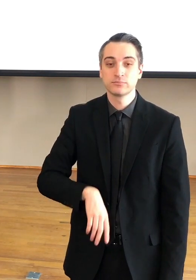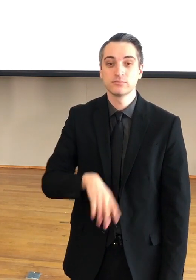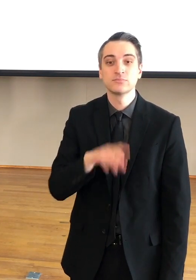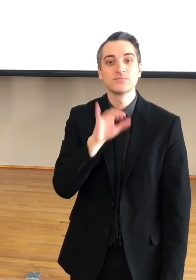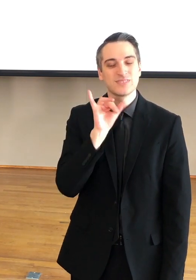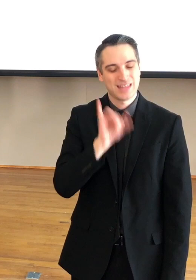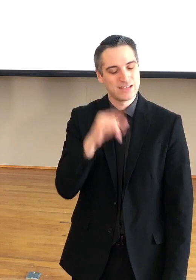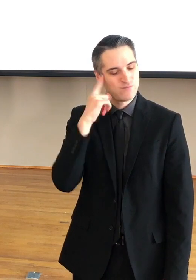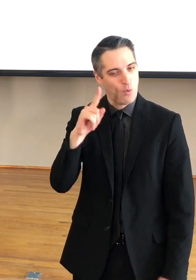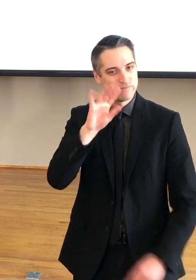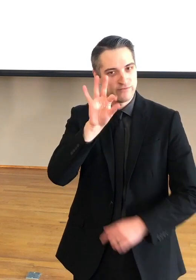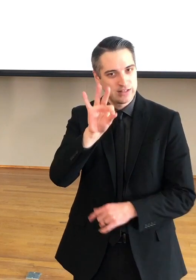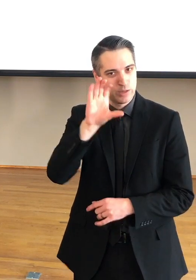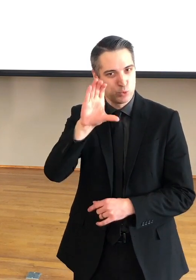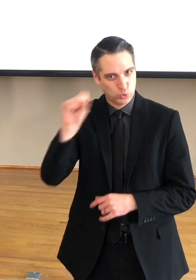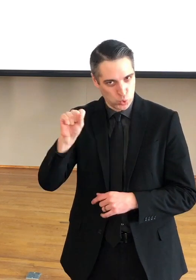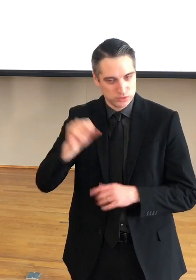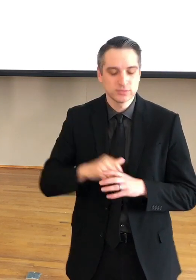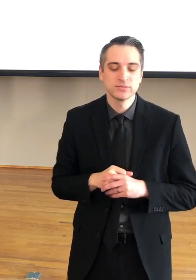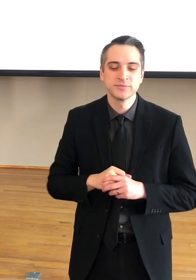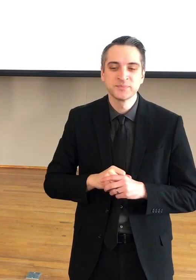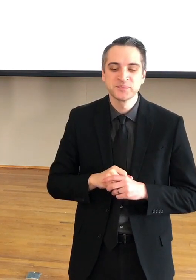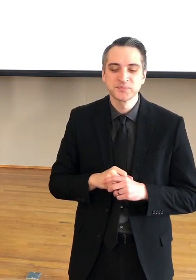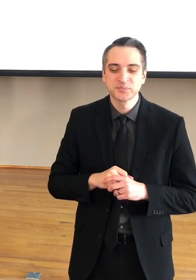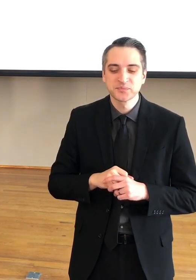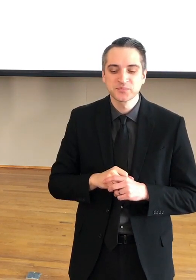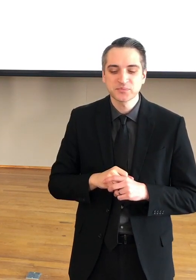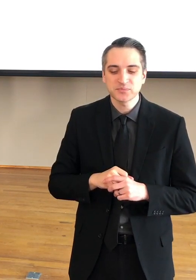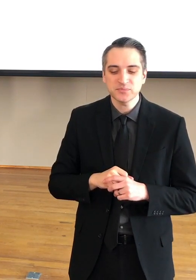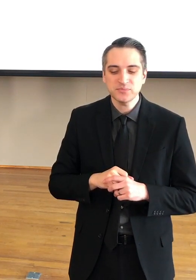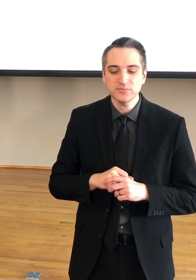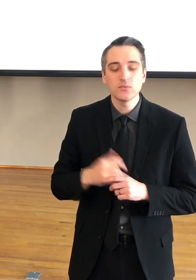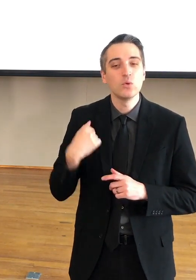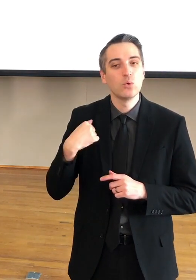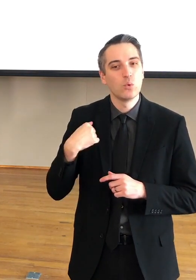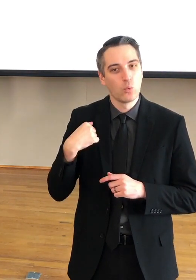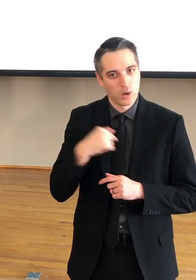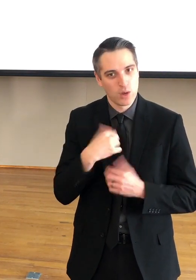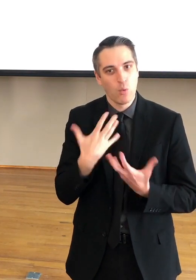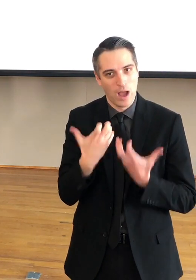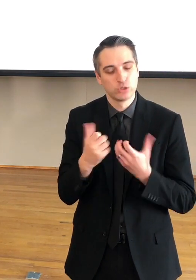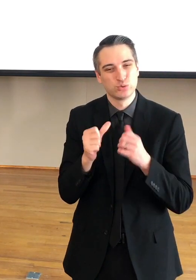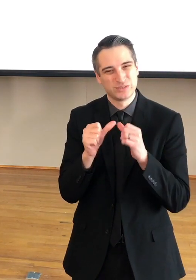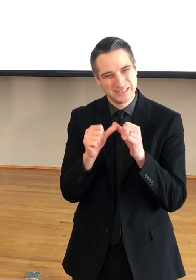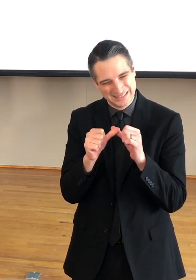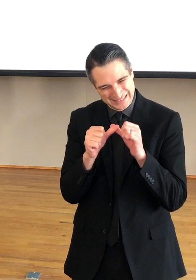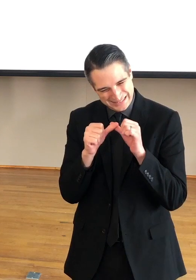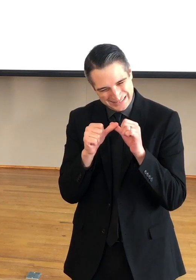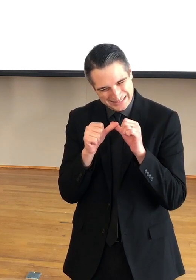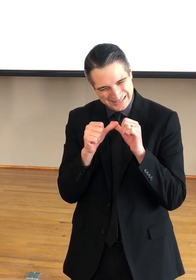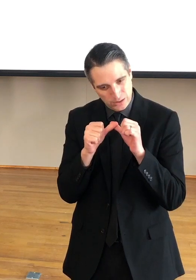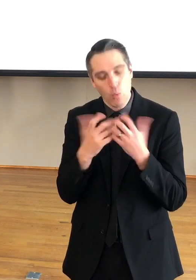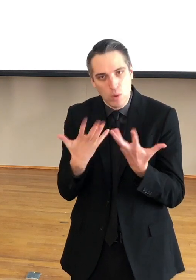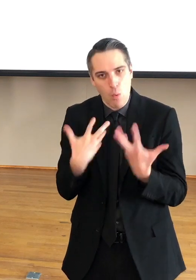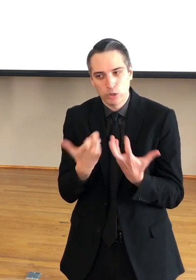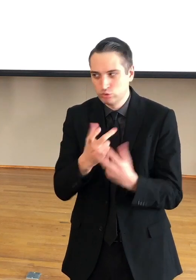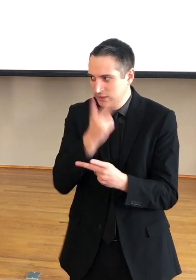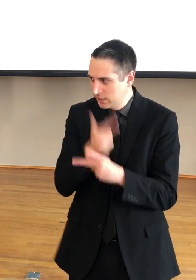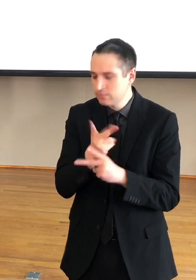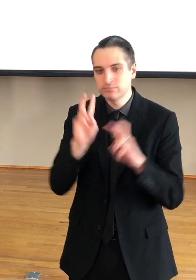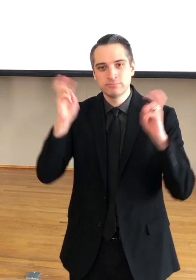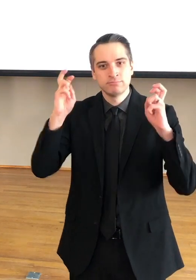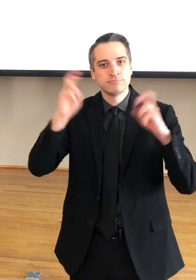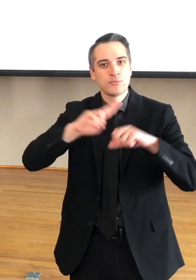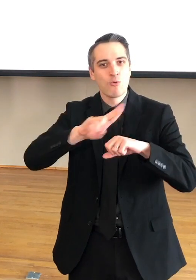767-6111, and that's for the Flint Community Schools. We have a desire to continue to have a level of normalcy in our lives.